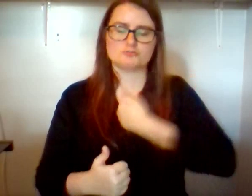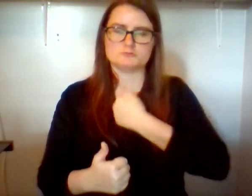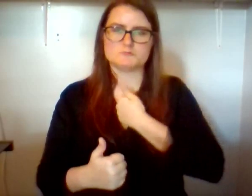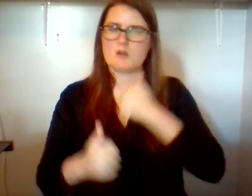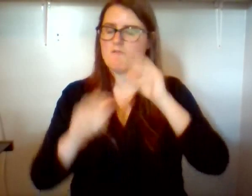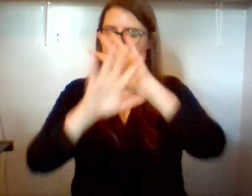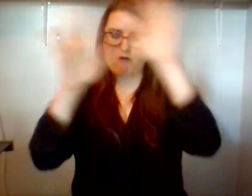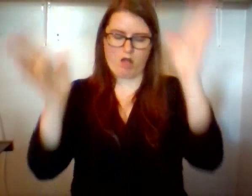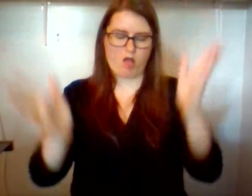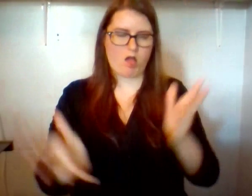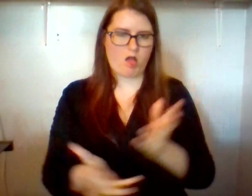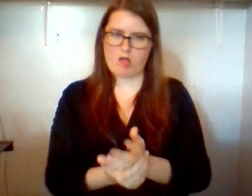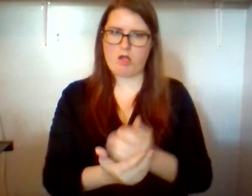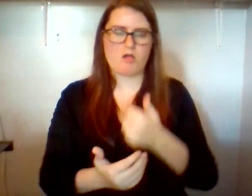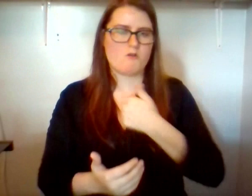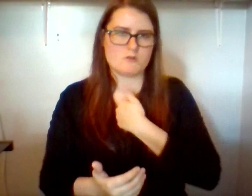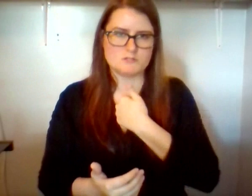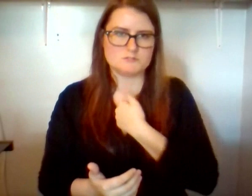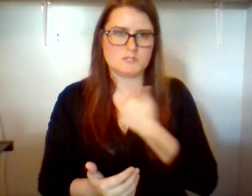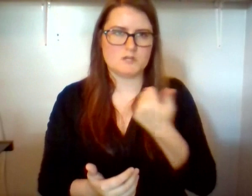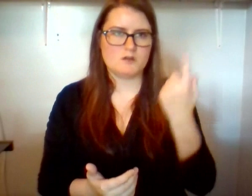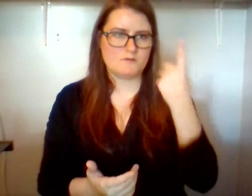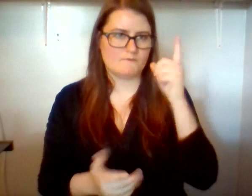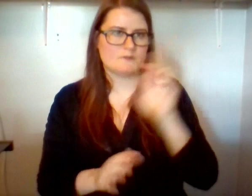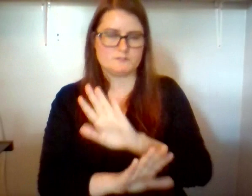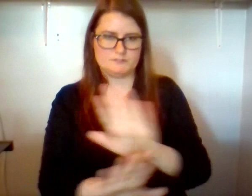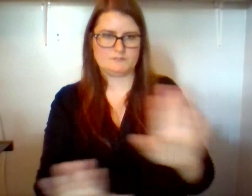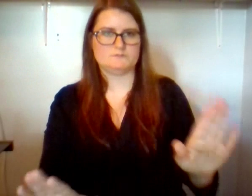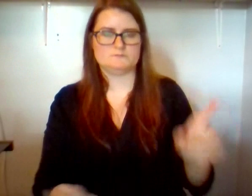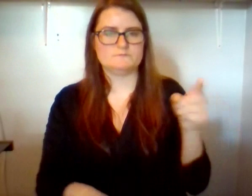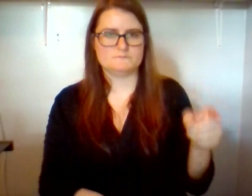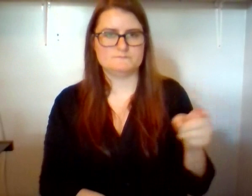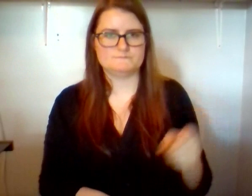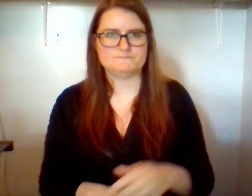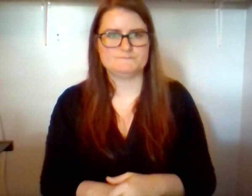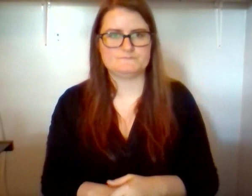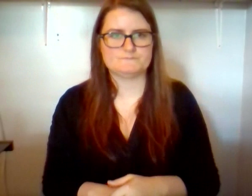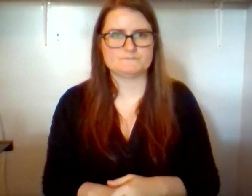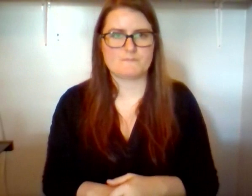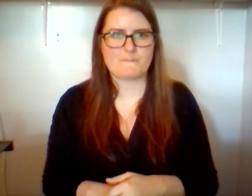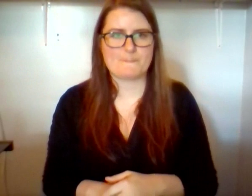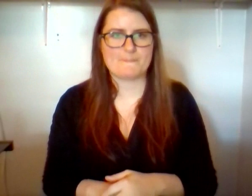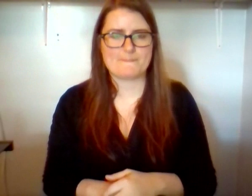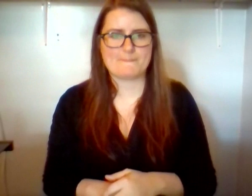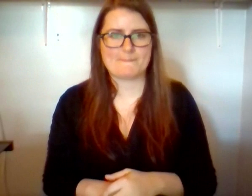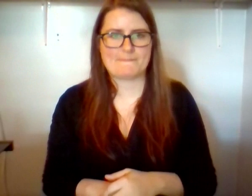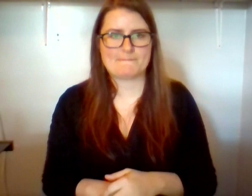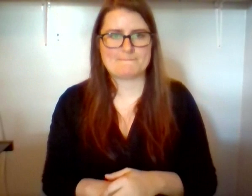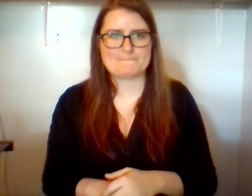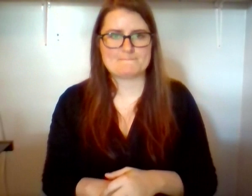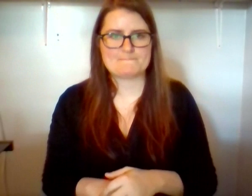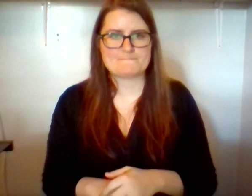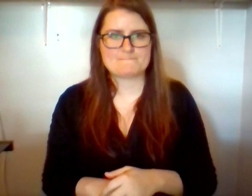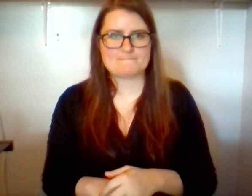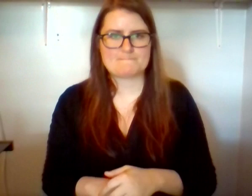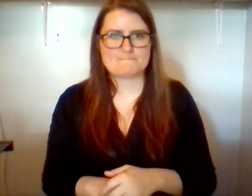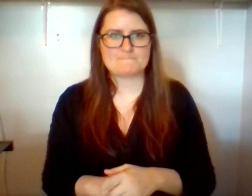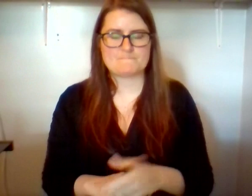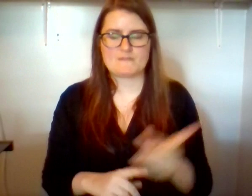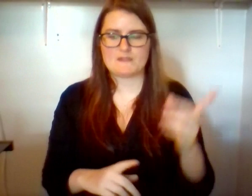I would say to the women, don't entice a man to touch you thinking that this is the way to keep a man. He's not